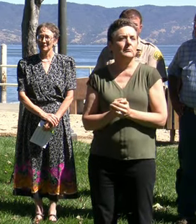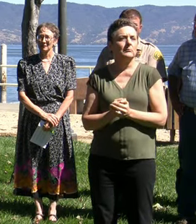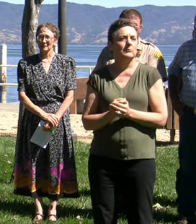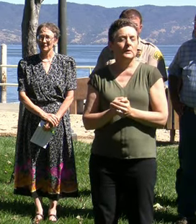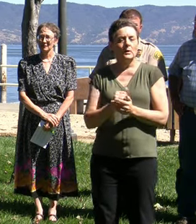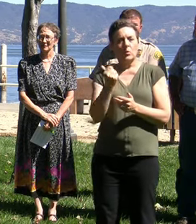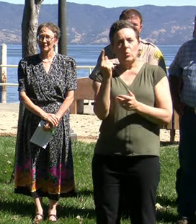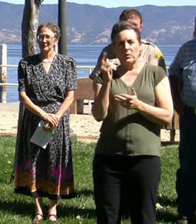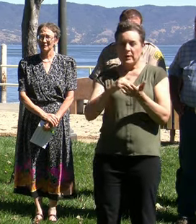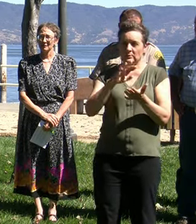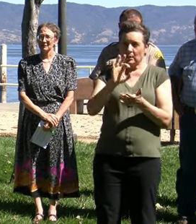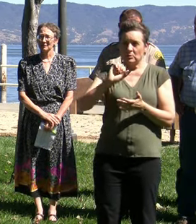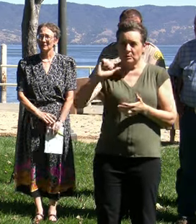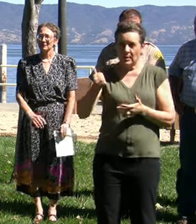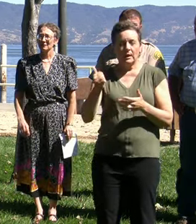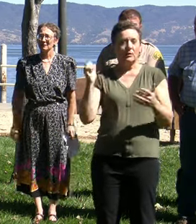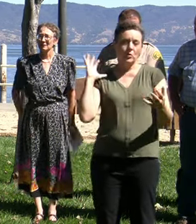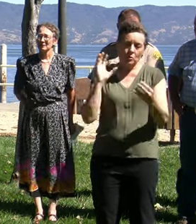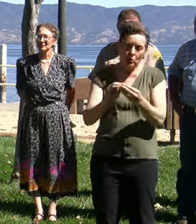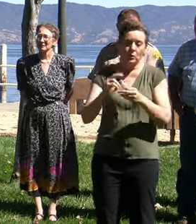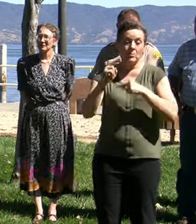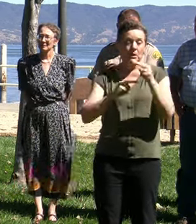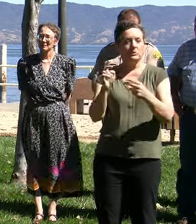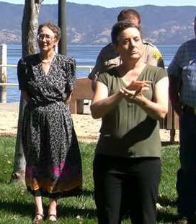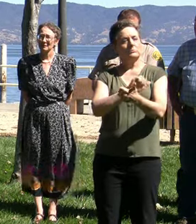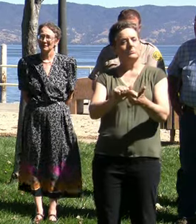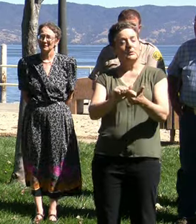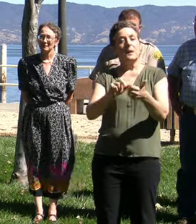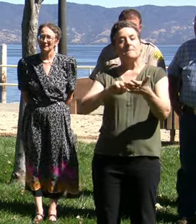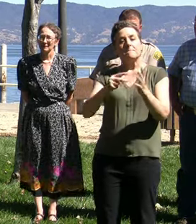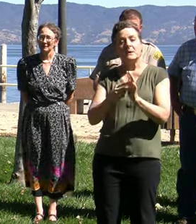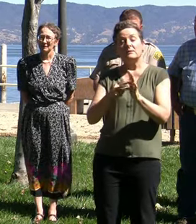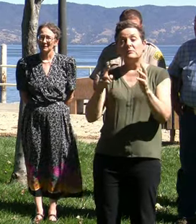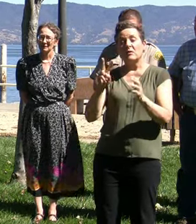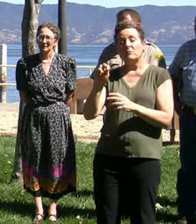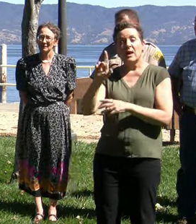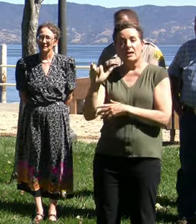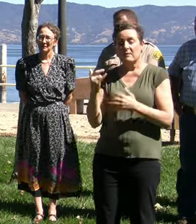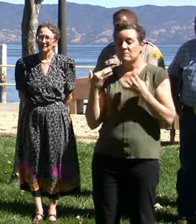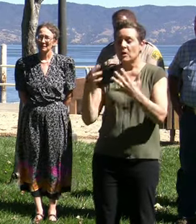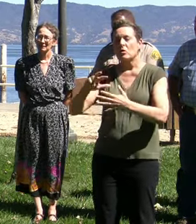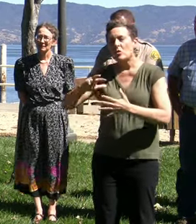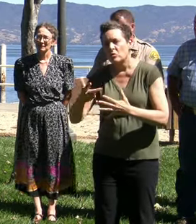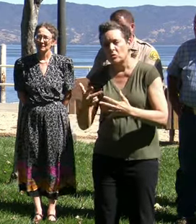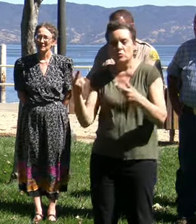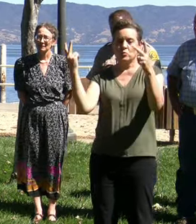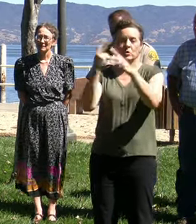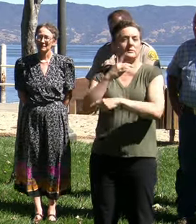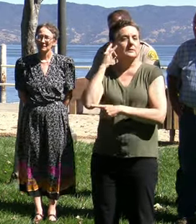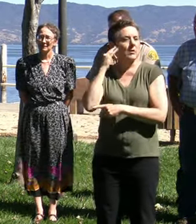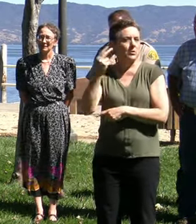number, 1,910 total structures, ranks the Valley Fires the third most devastating in California's state history.